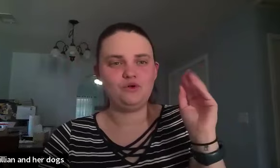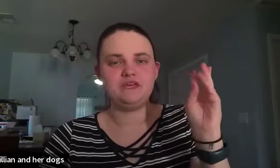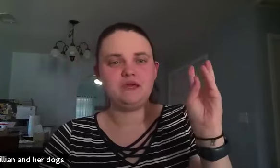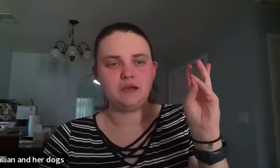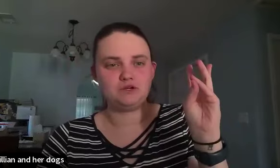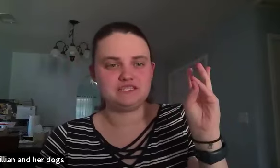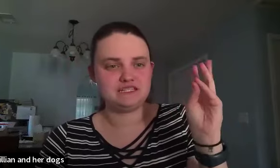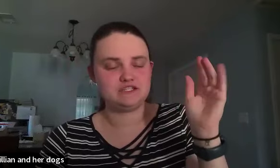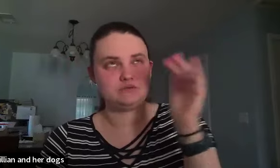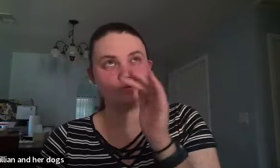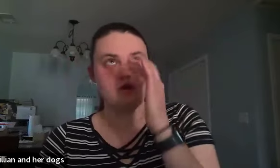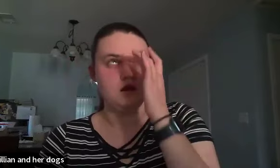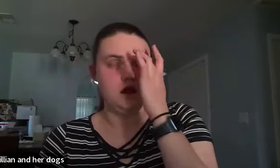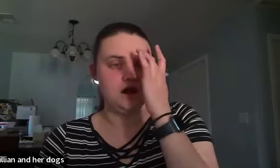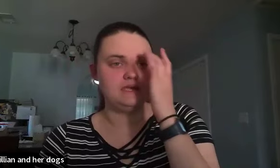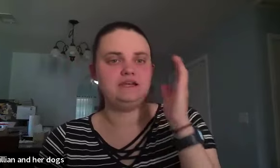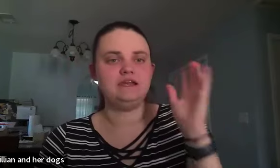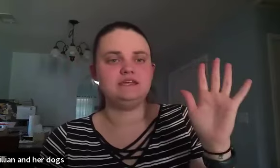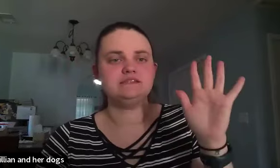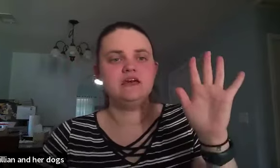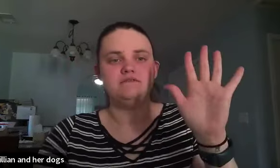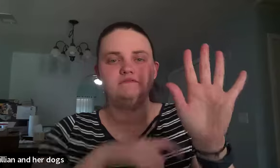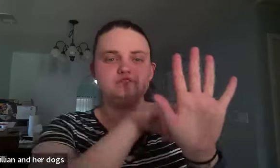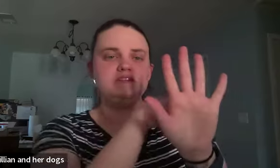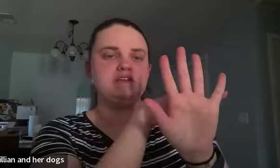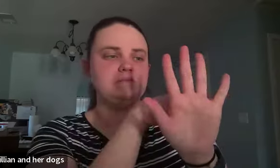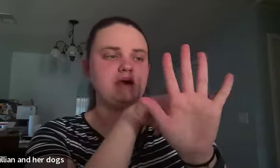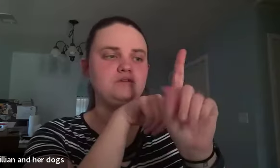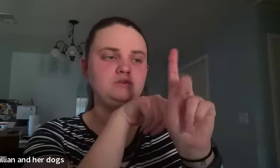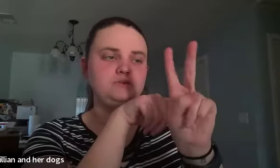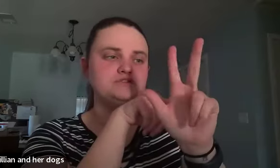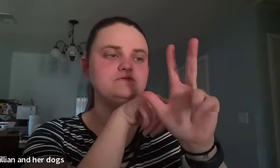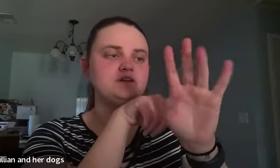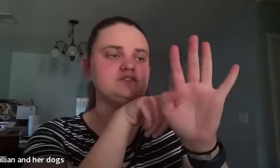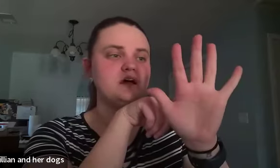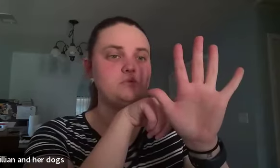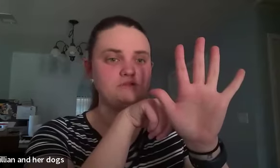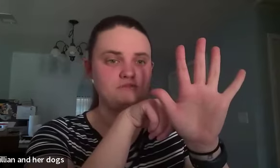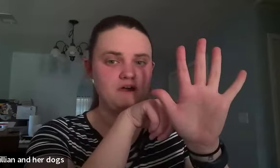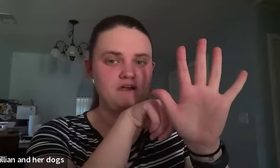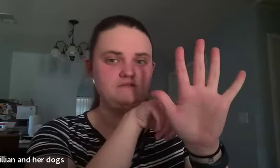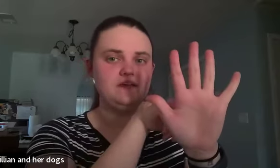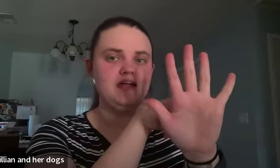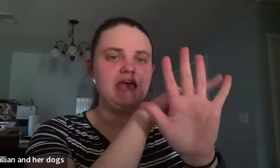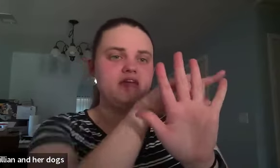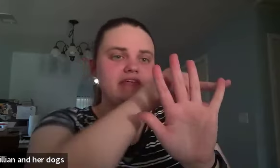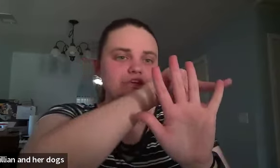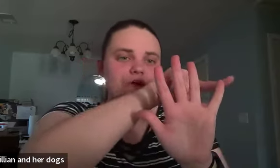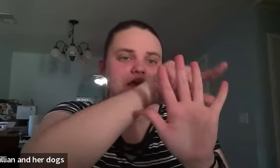with the numbers 6 through 9 is visually think about you build your fingers up 1 through 5 and then you're